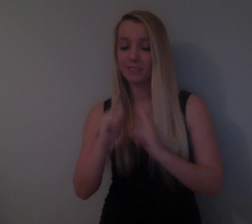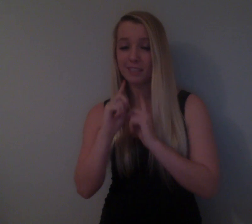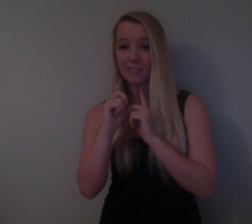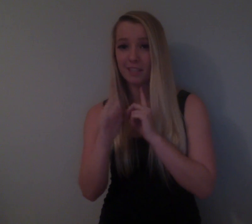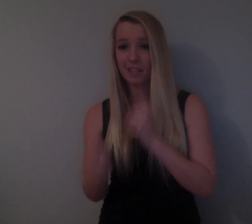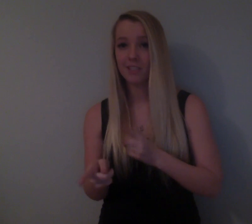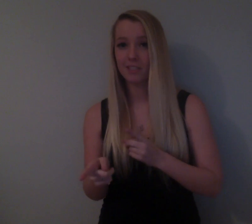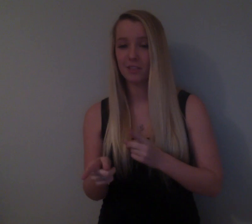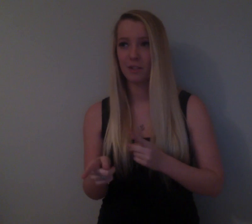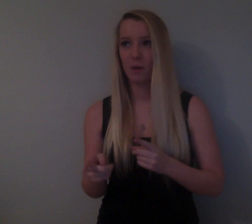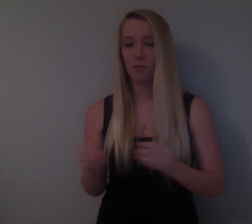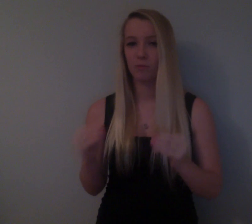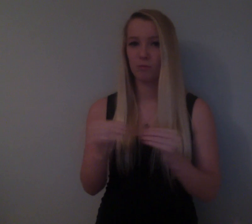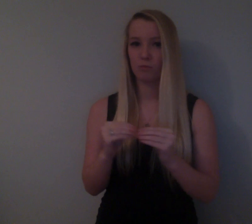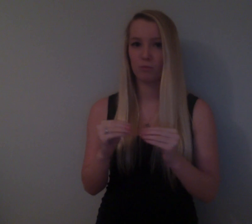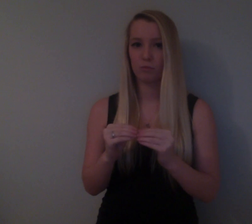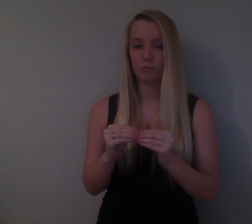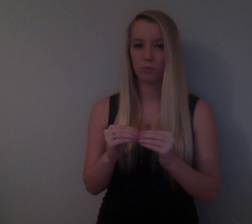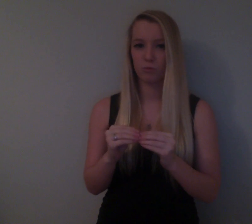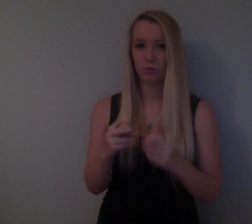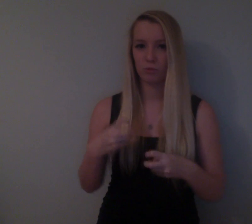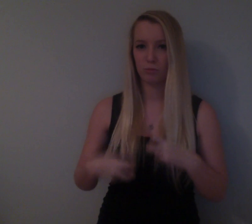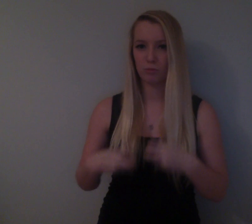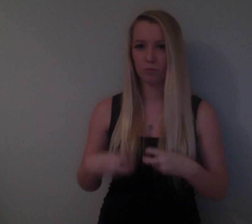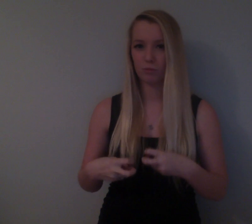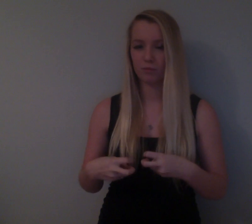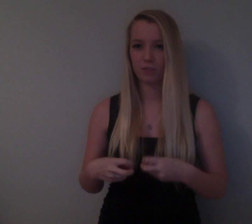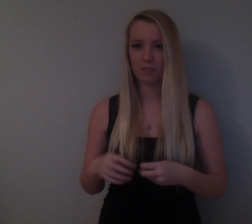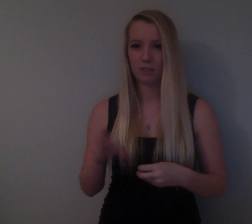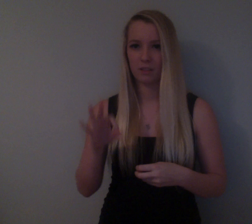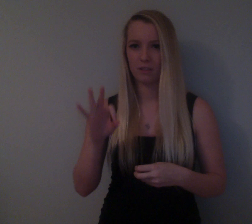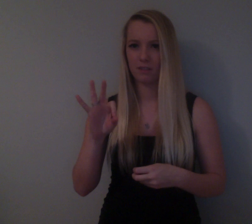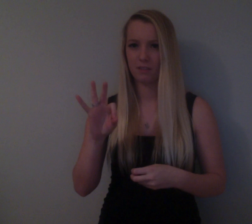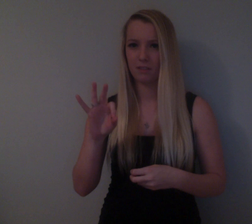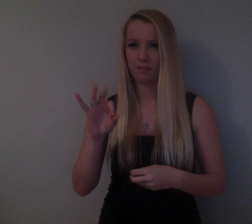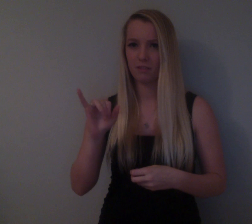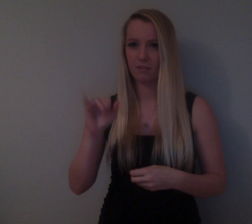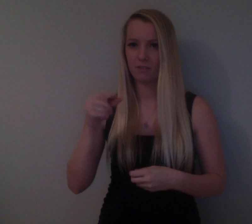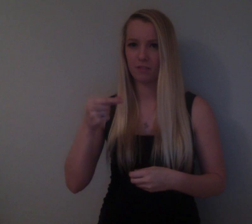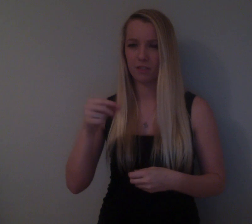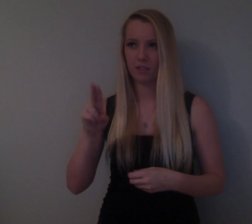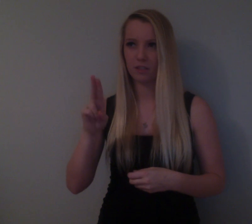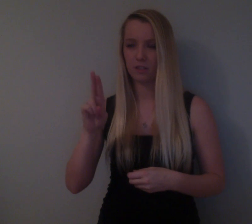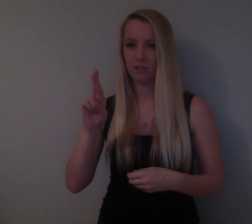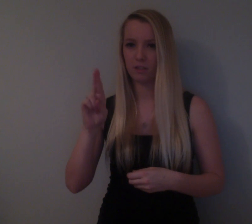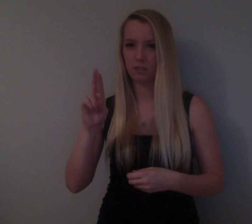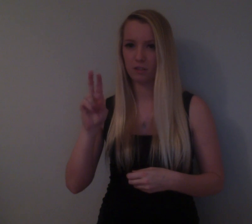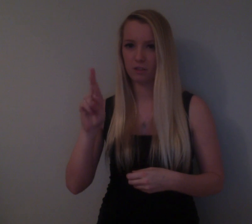your fingers. So let's get started with this problem. Actually, my phone is ringing, but I'm going to ignore the